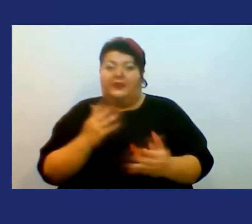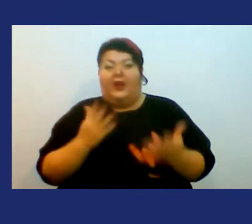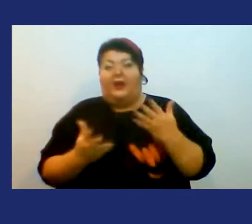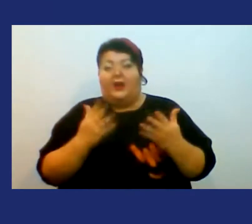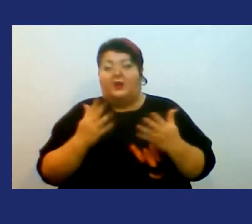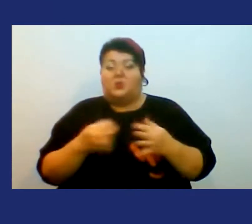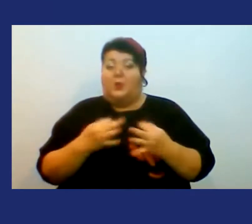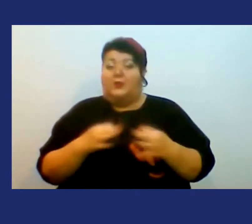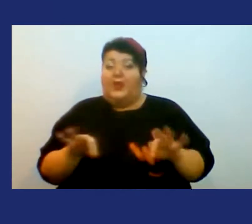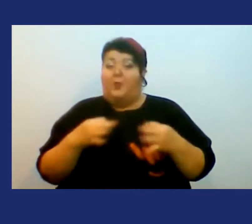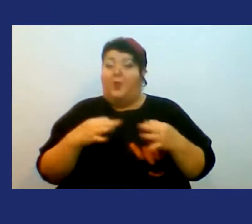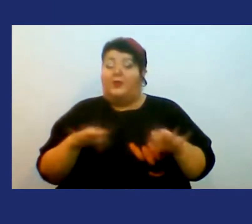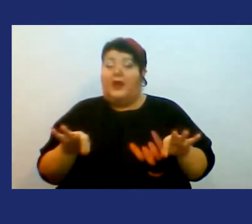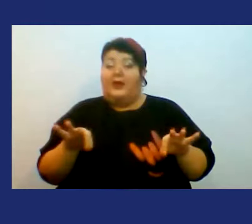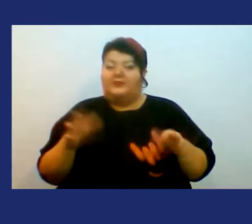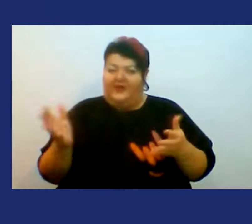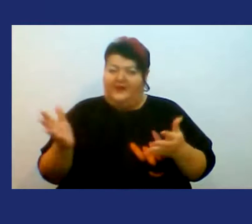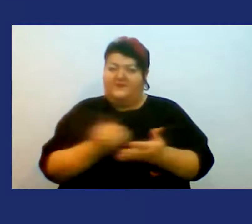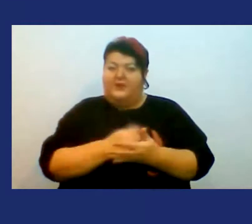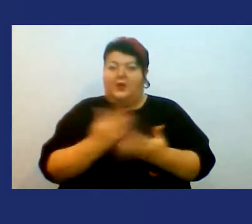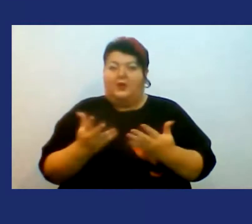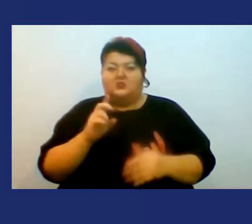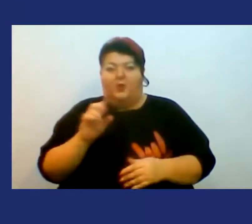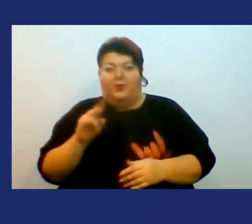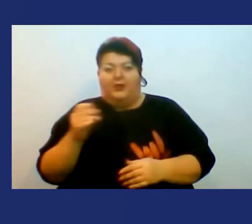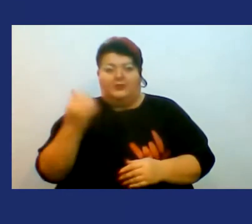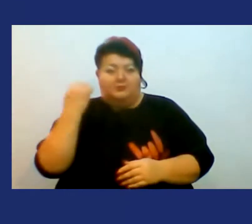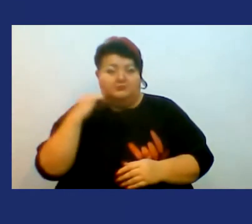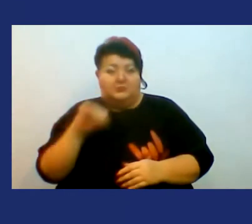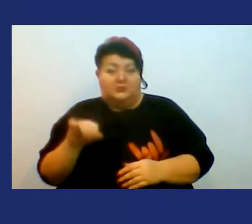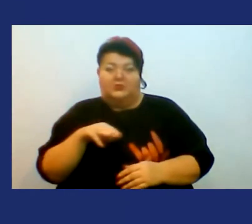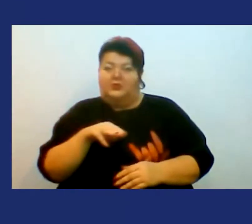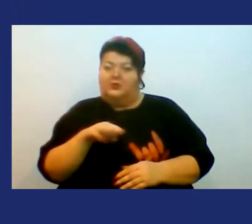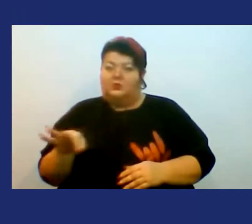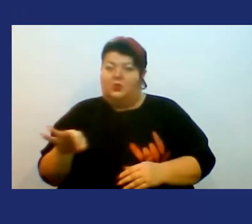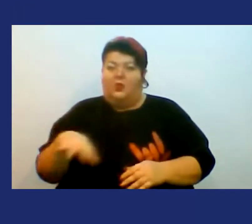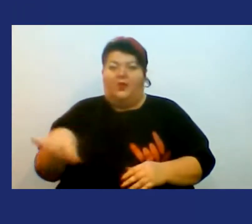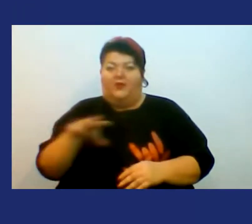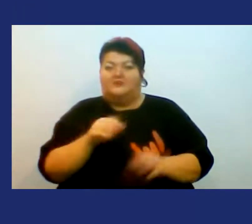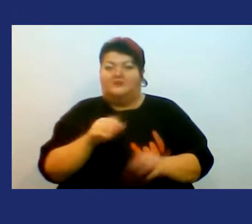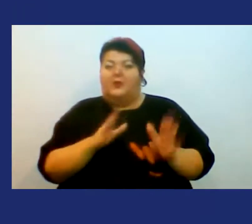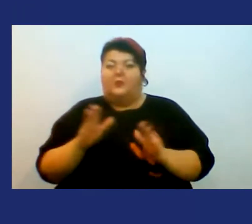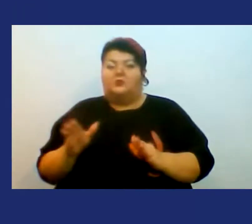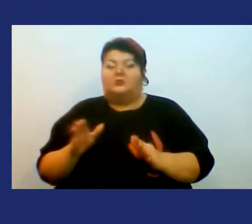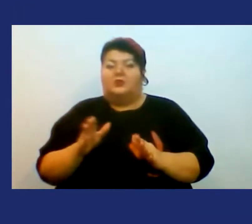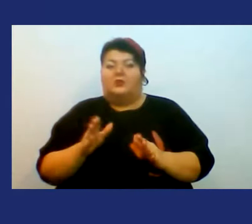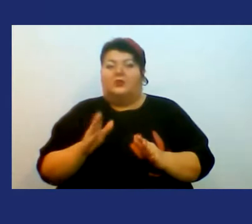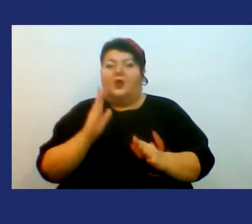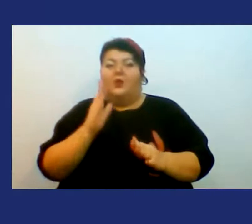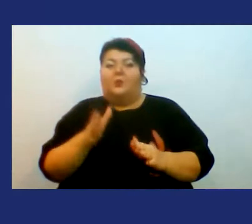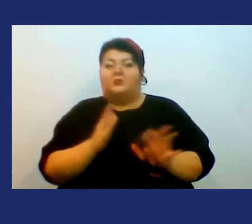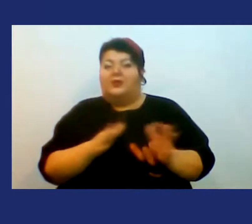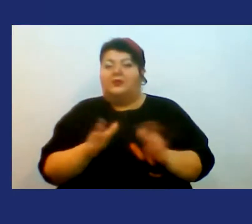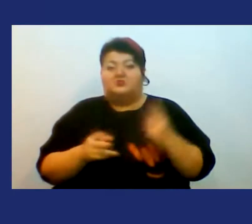if Biden wins Arizona, this would only be the second time that that's happened in terms of a